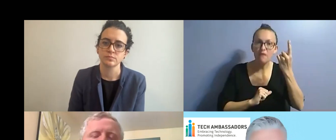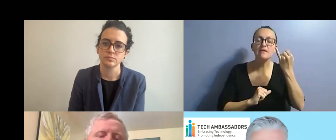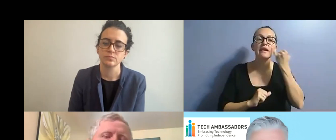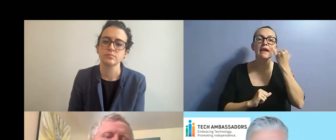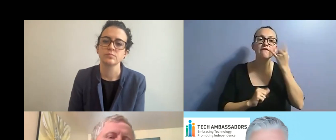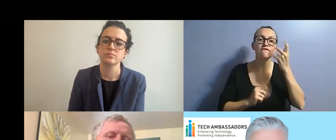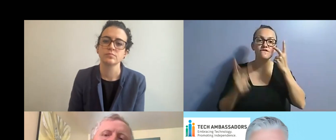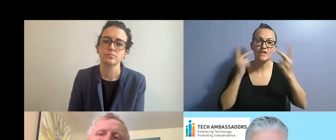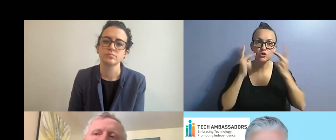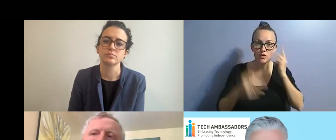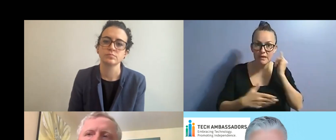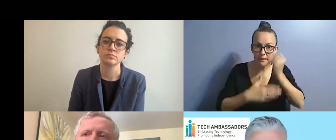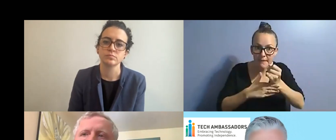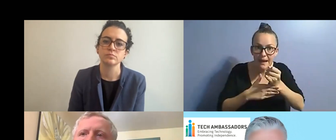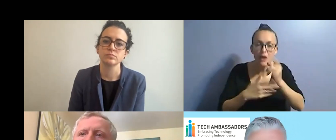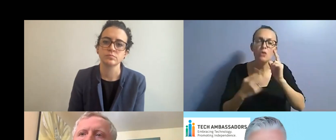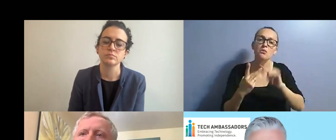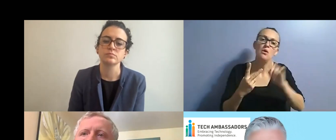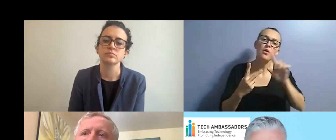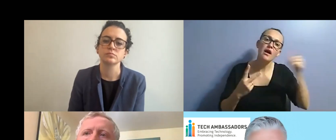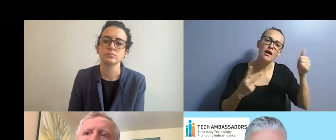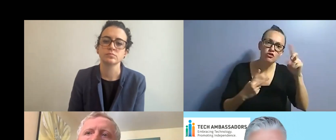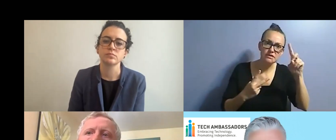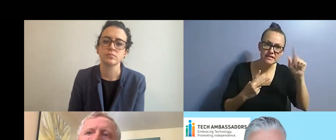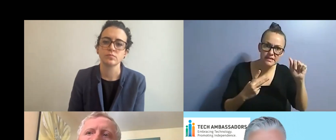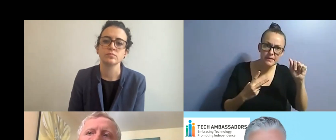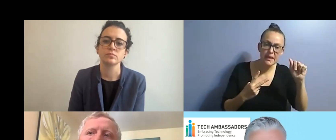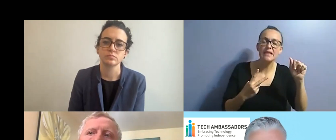impaired or any other disability.